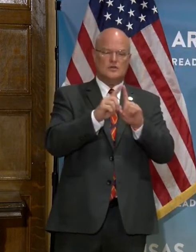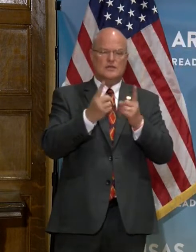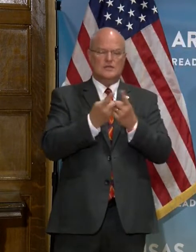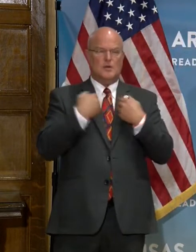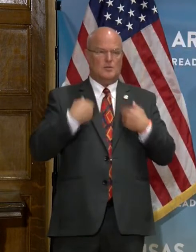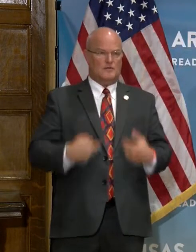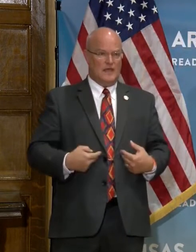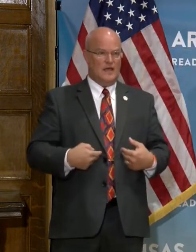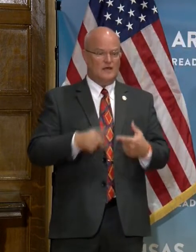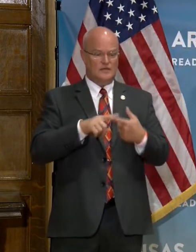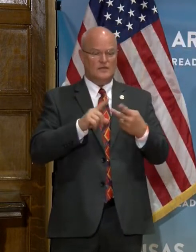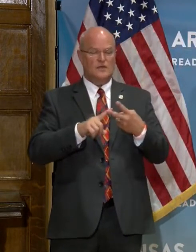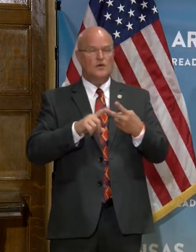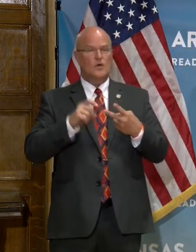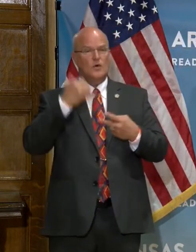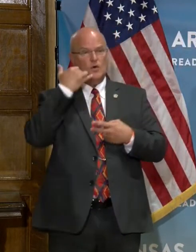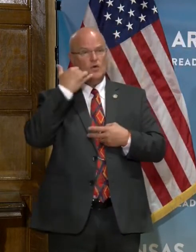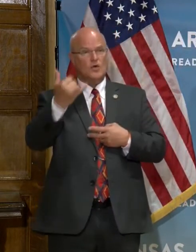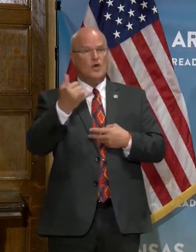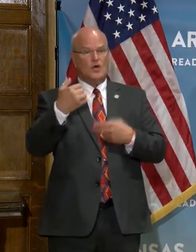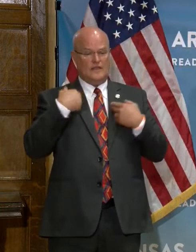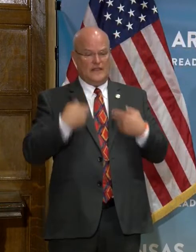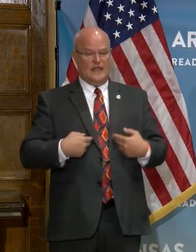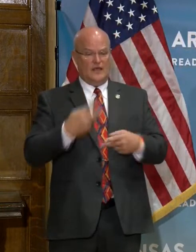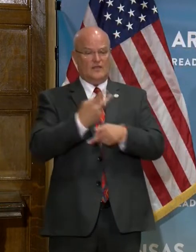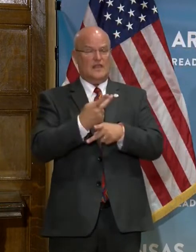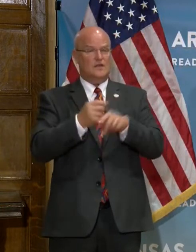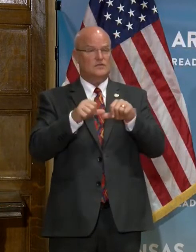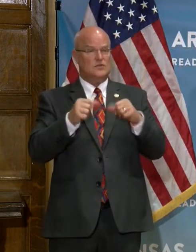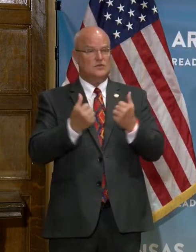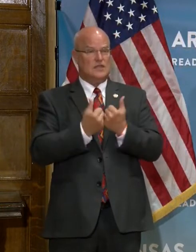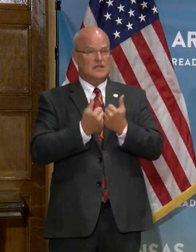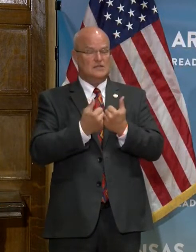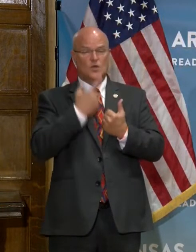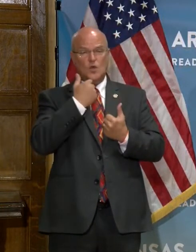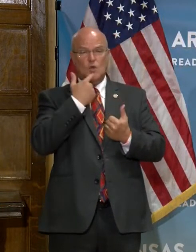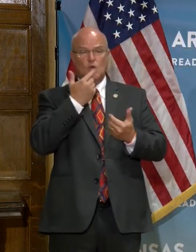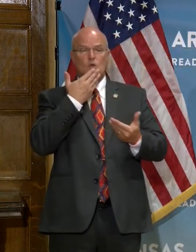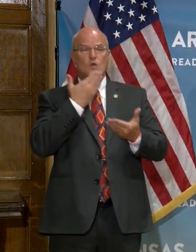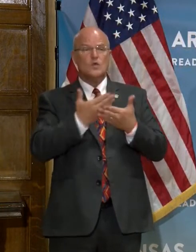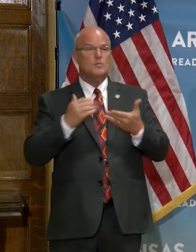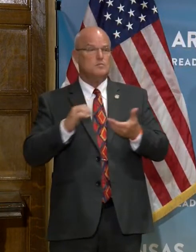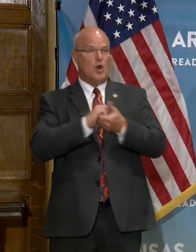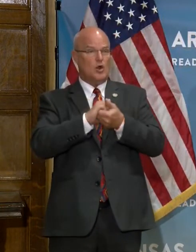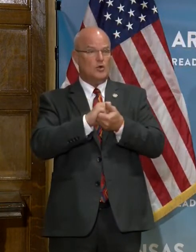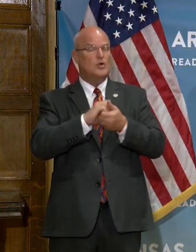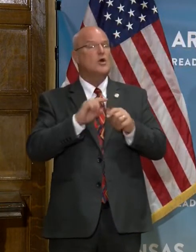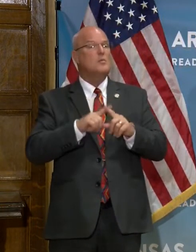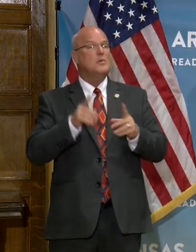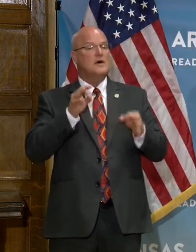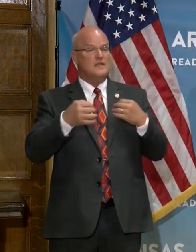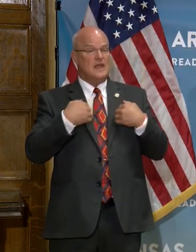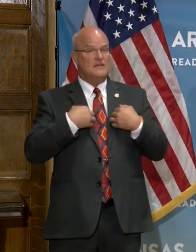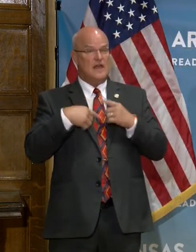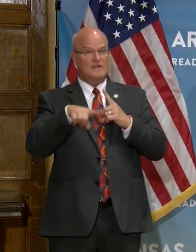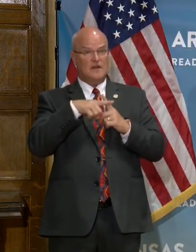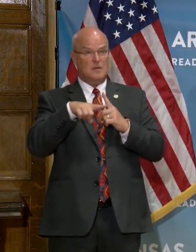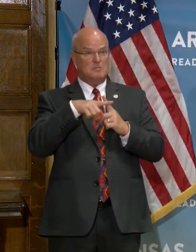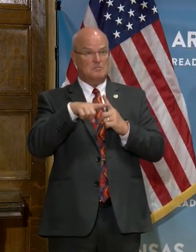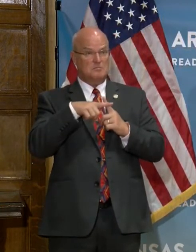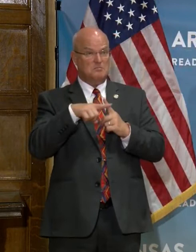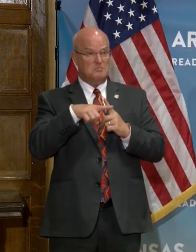Department of Health or the Healthcare Association, again, who's been a good partner. But if they've had a